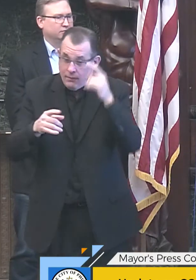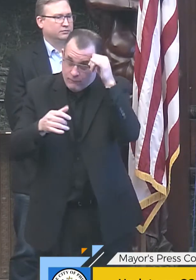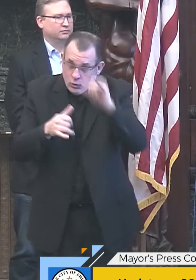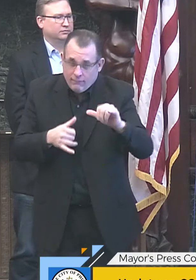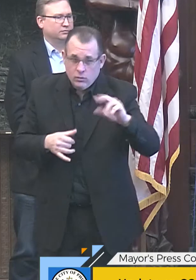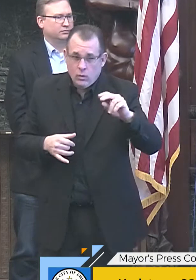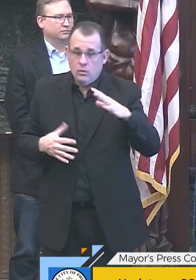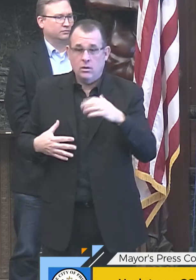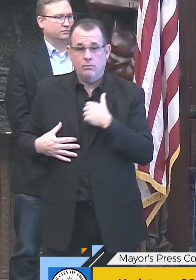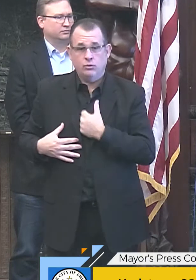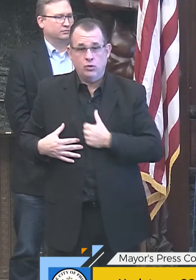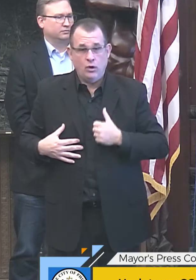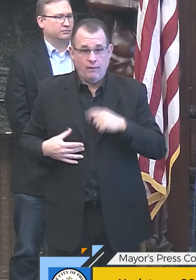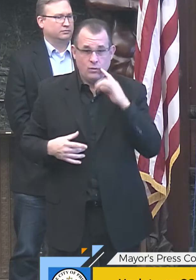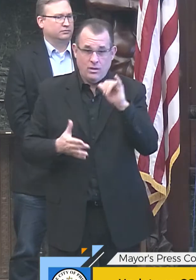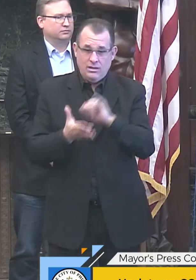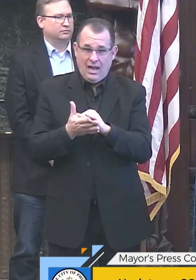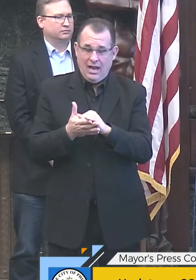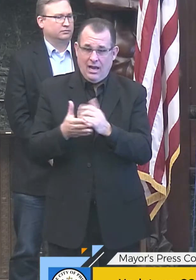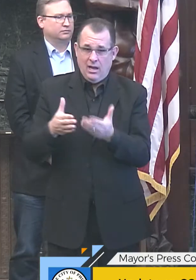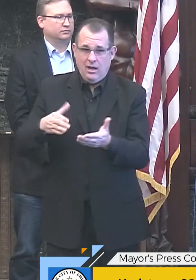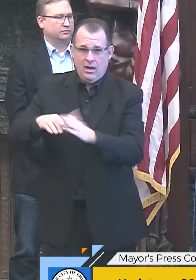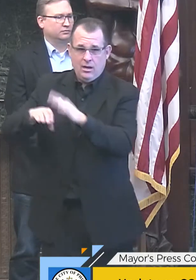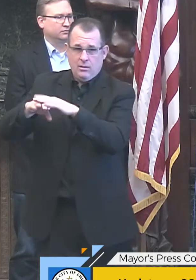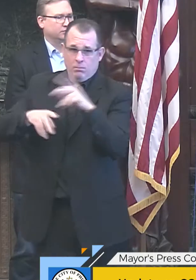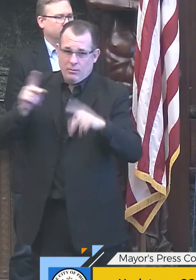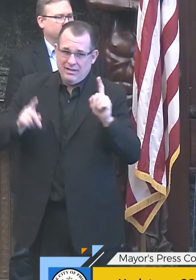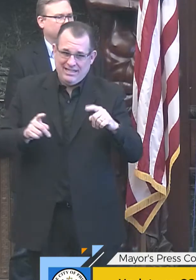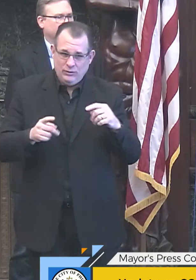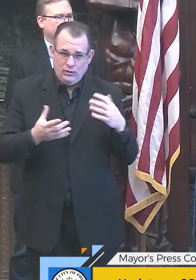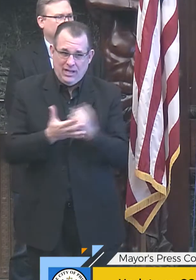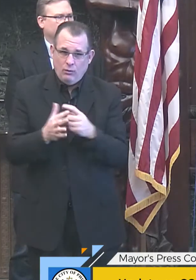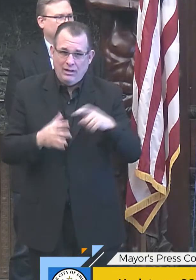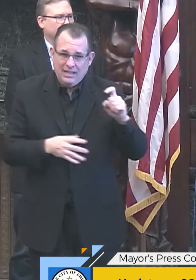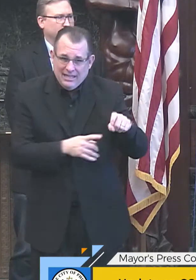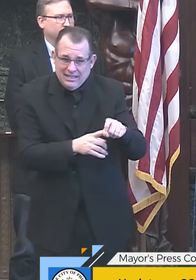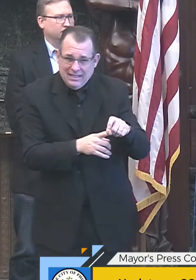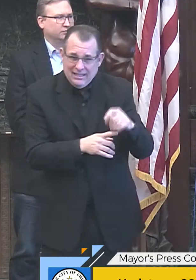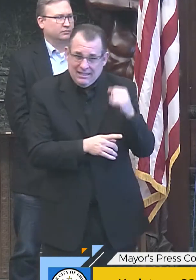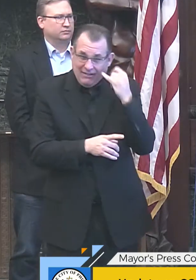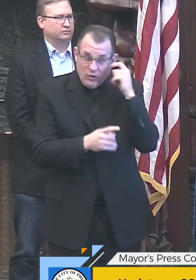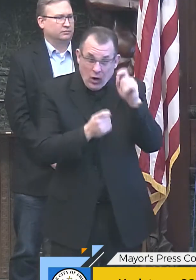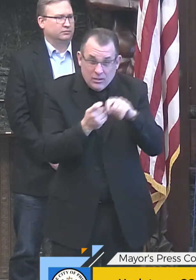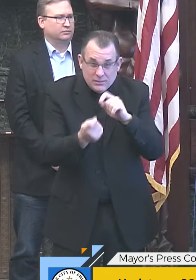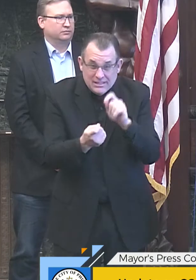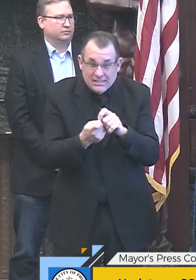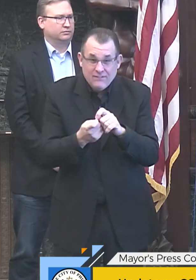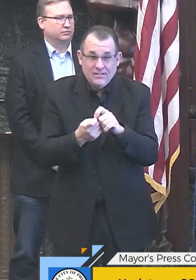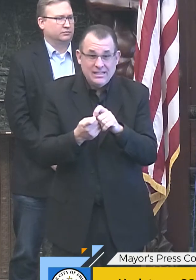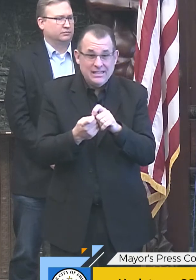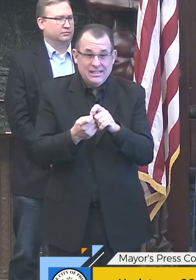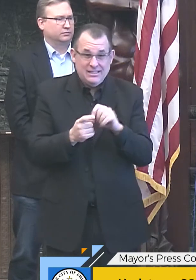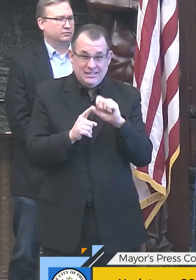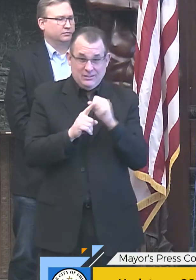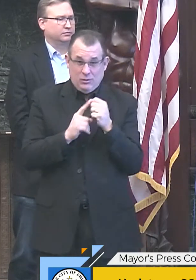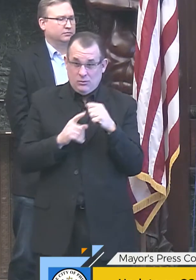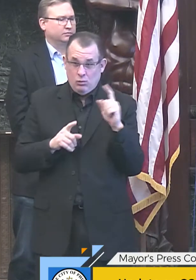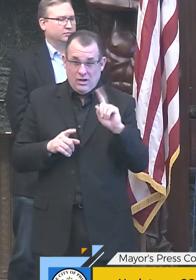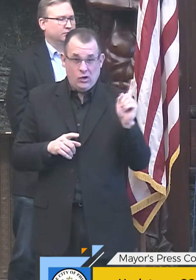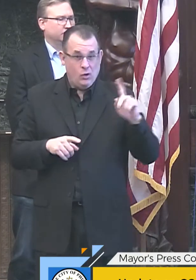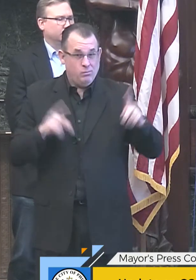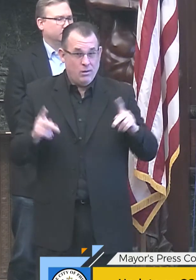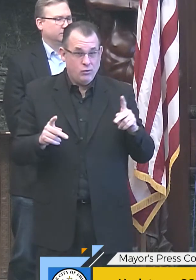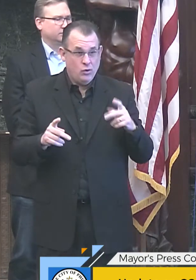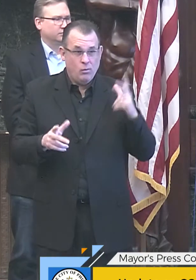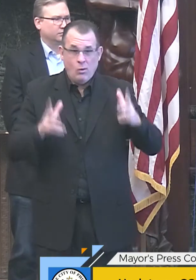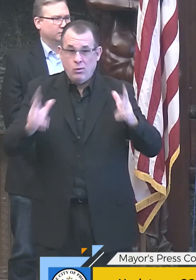inconvenience, but people need to get what they need, and if there's specific instances of where people are parking that are illegal or